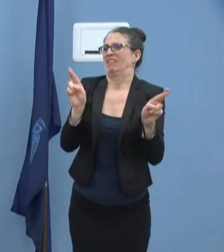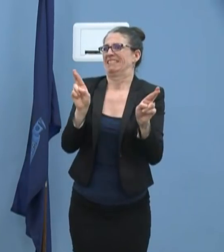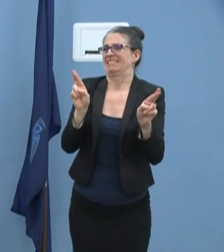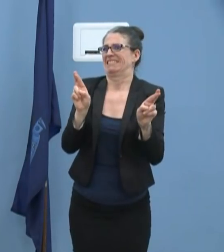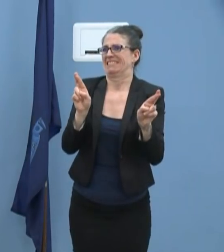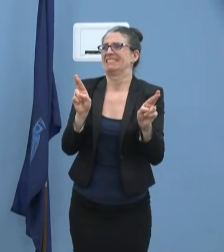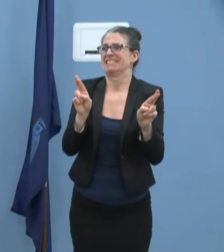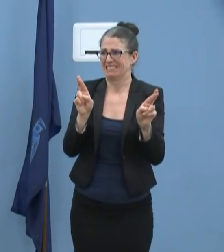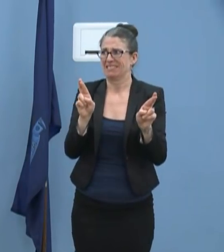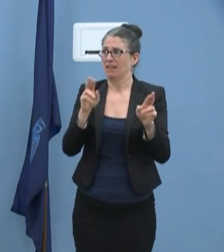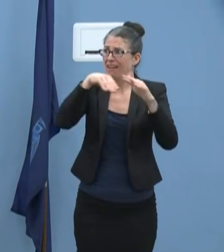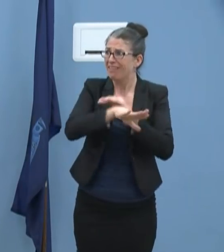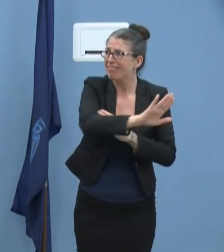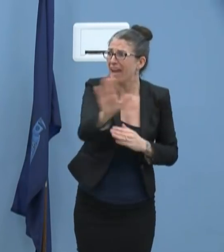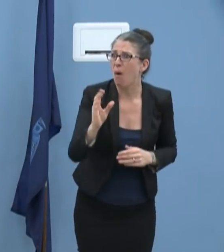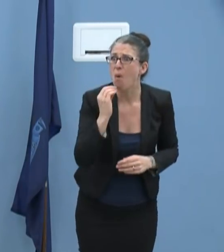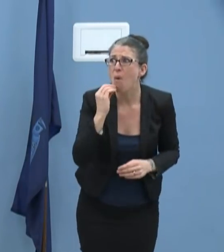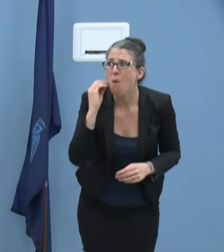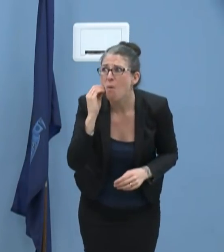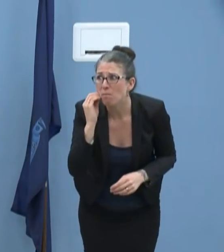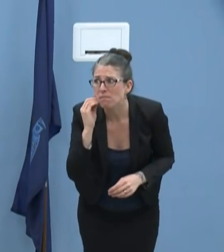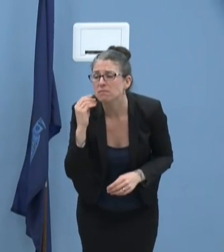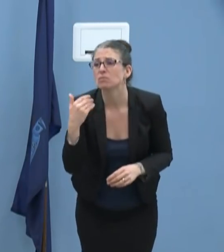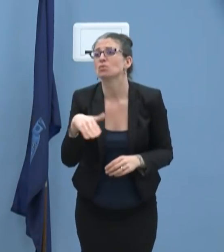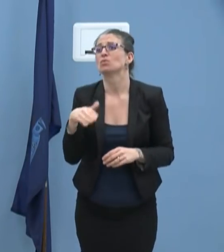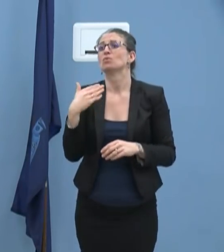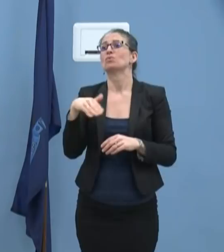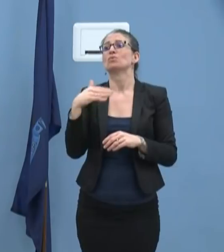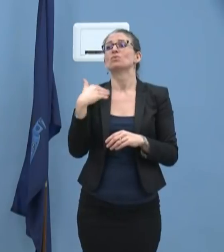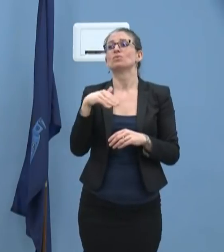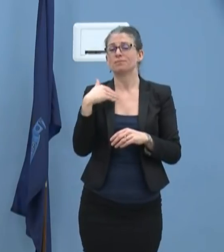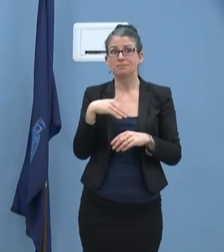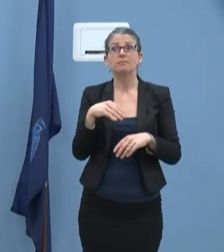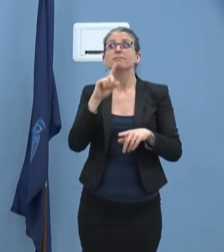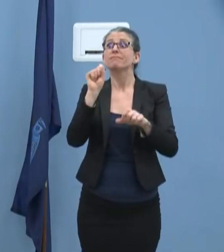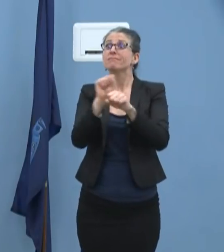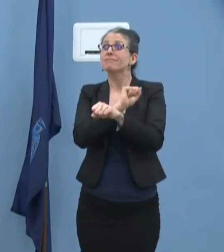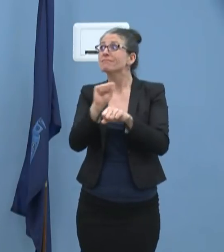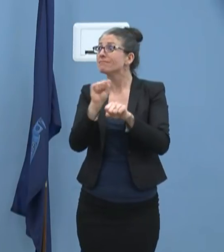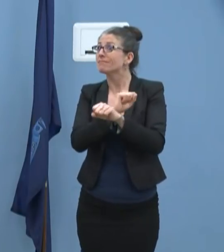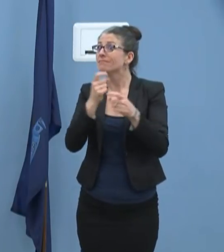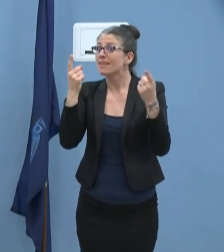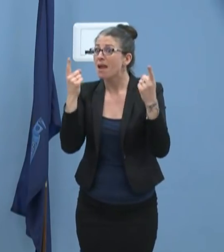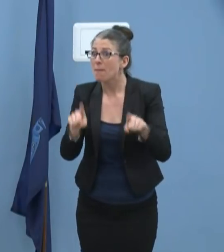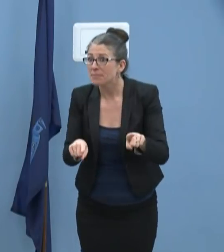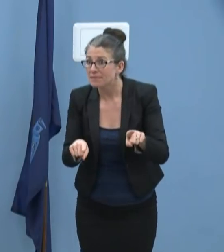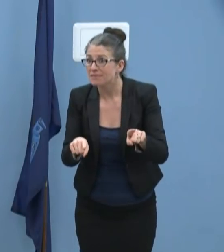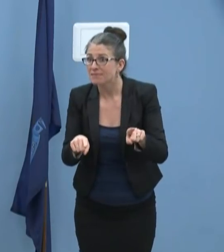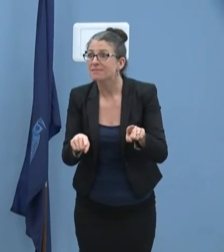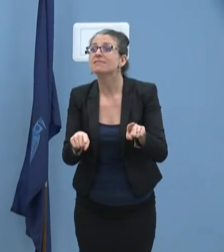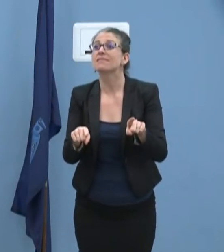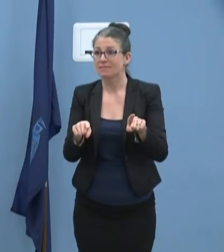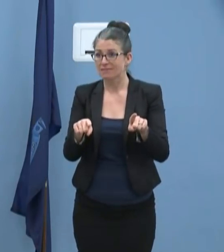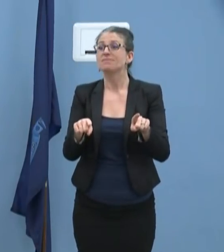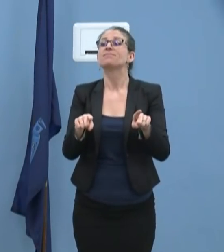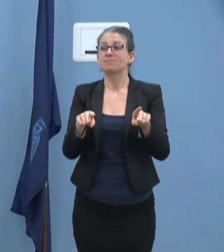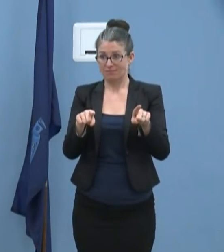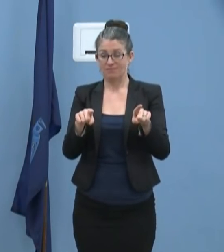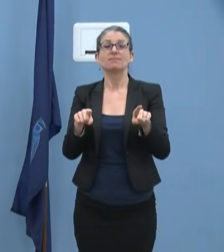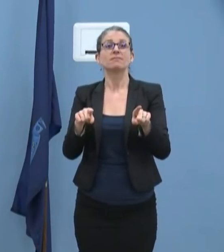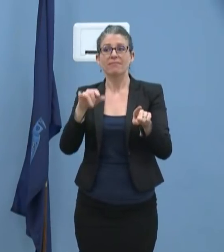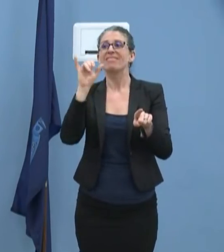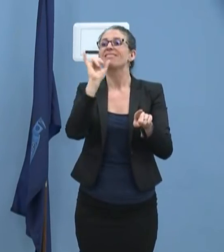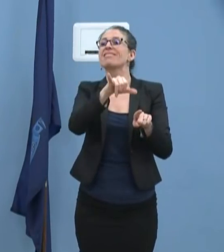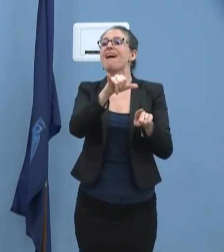deployment, their missions will be twofold. The first will be to focus on wraparound social services for individuals